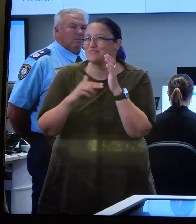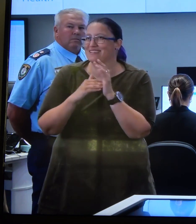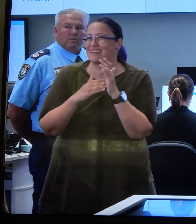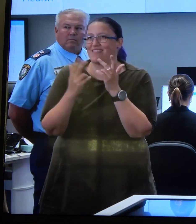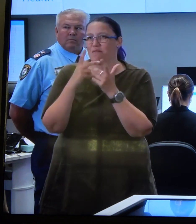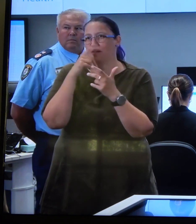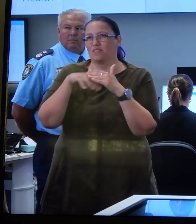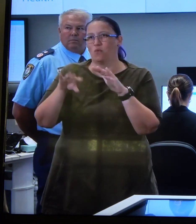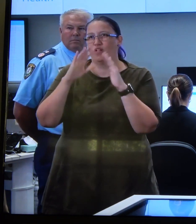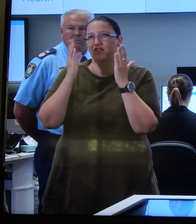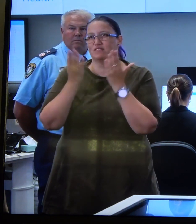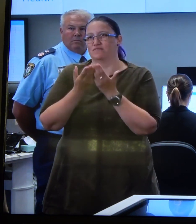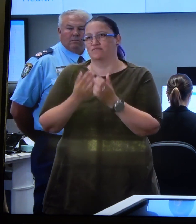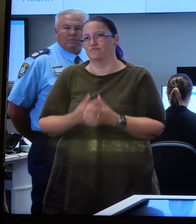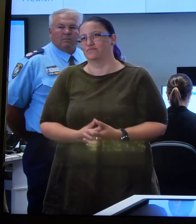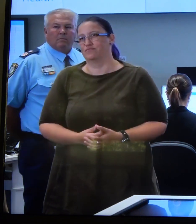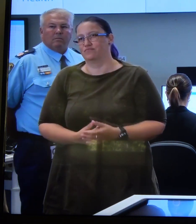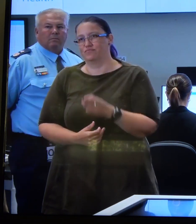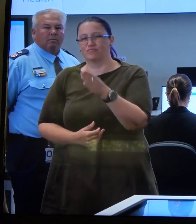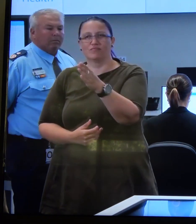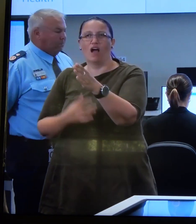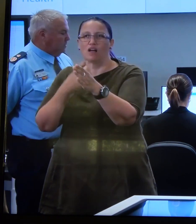necessary.